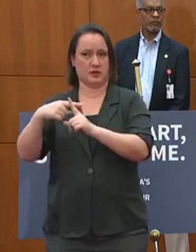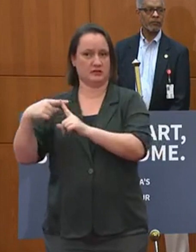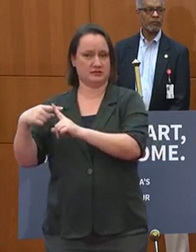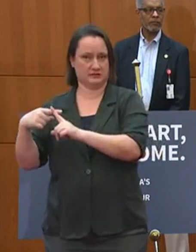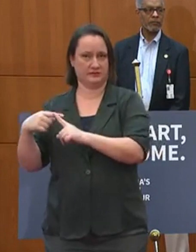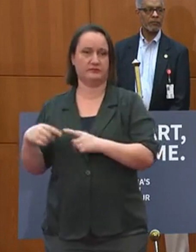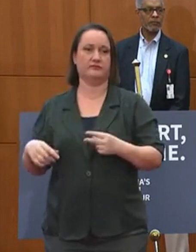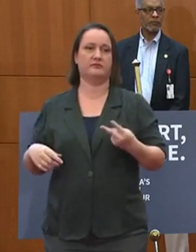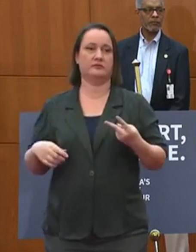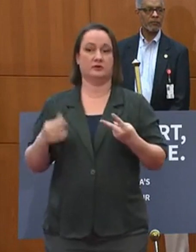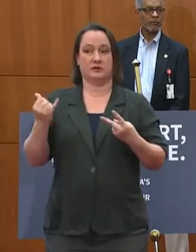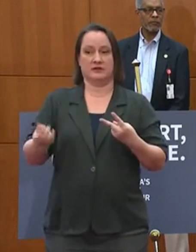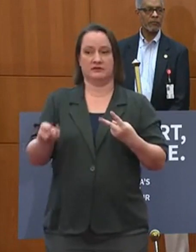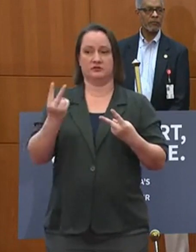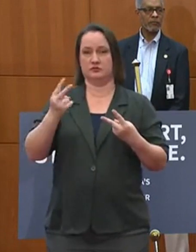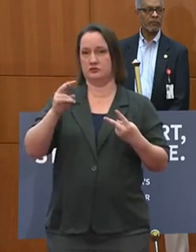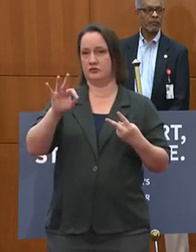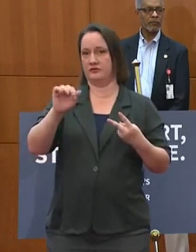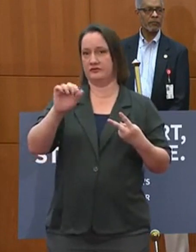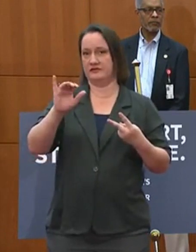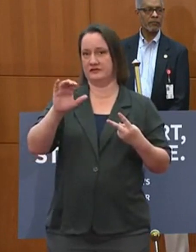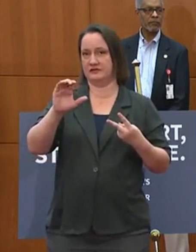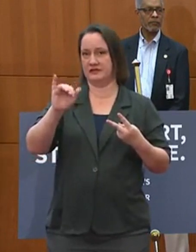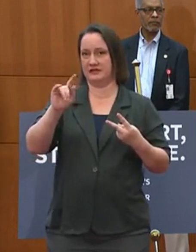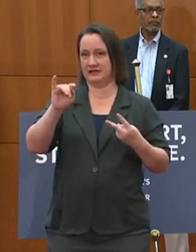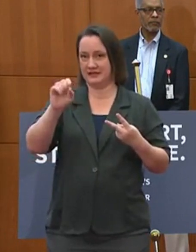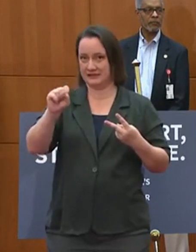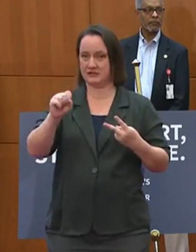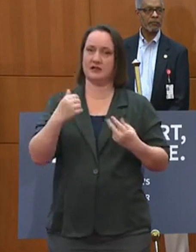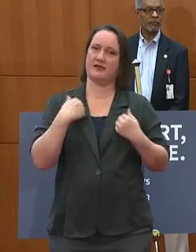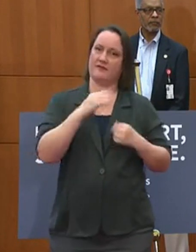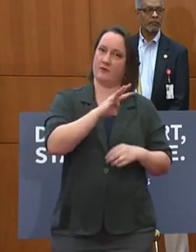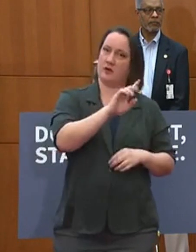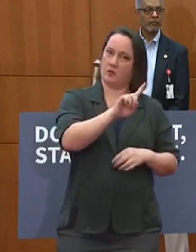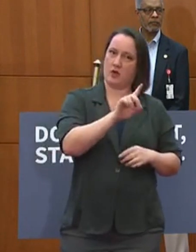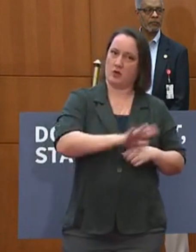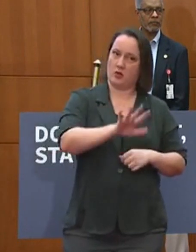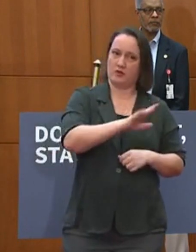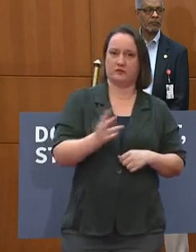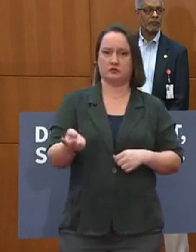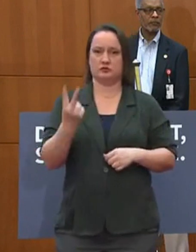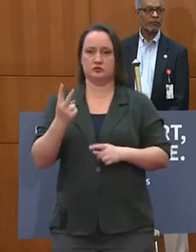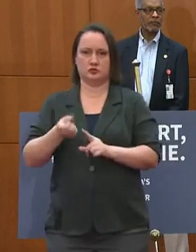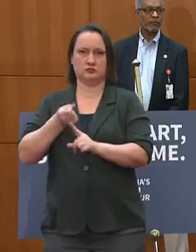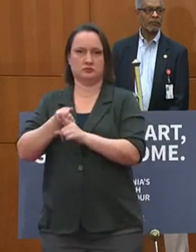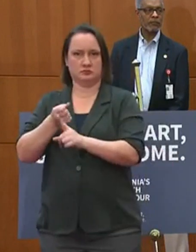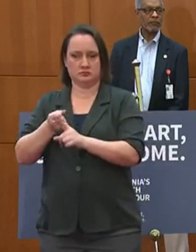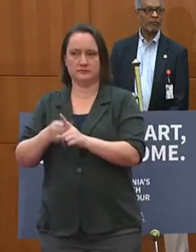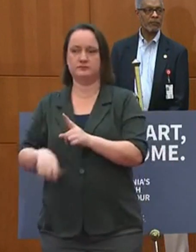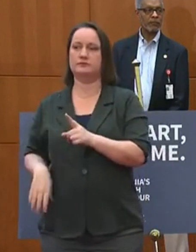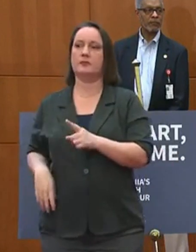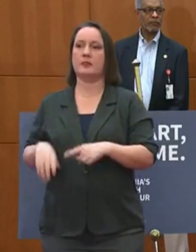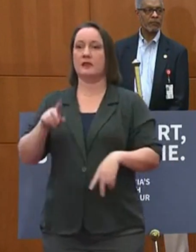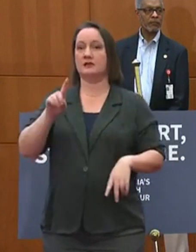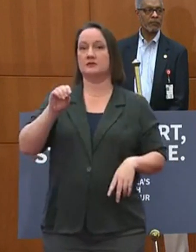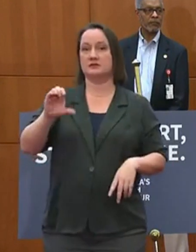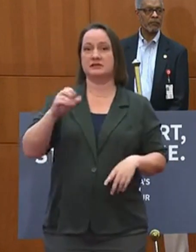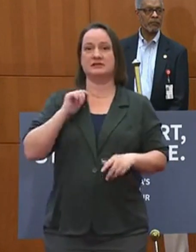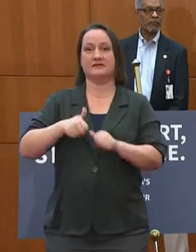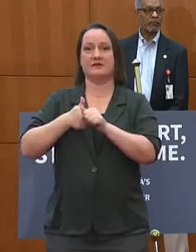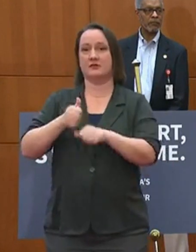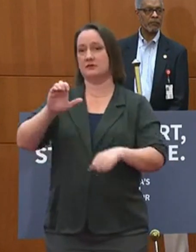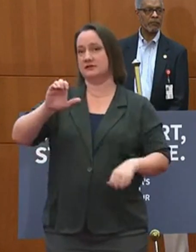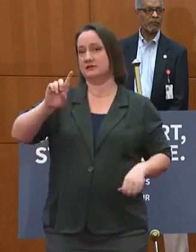At this time, there are two facilities particularly impacted of the 41. And what DOC is doing is following the CDC